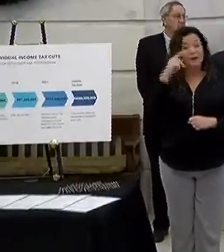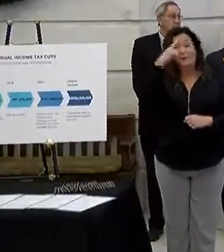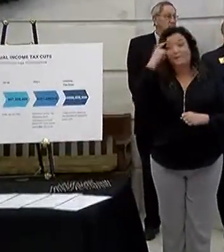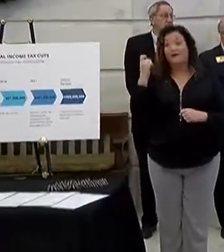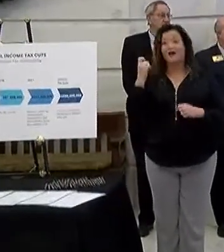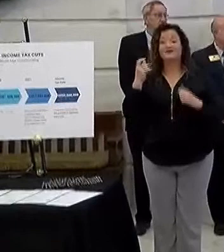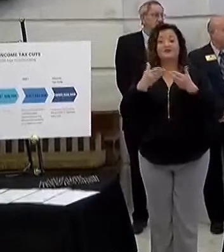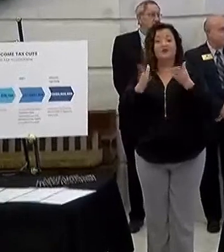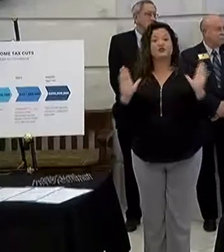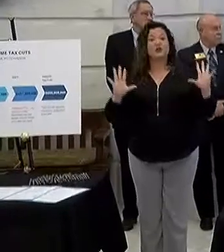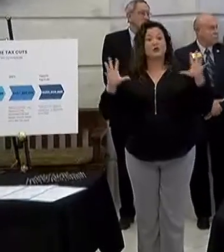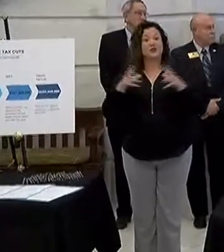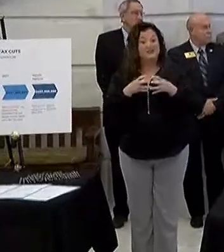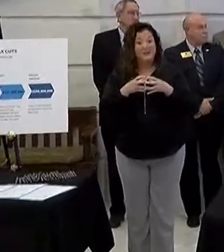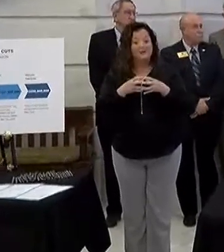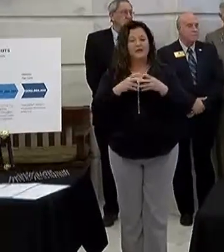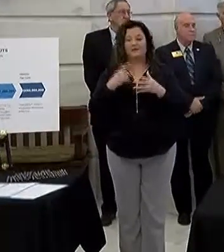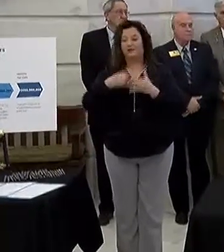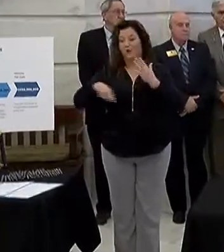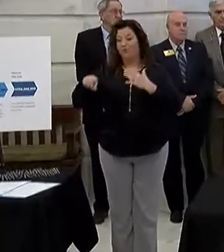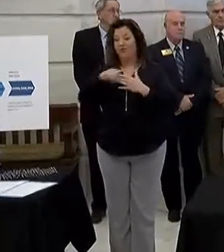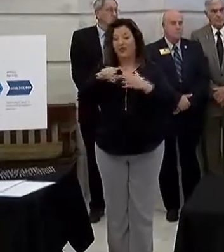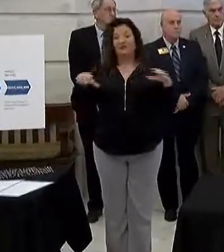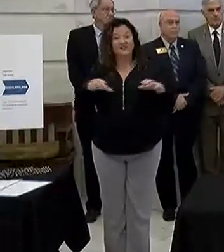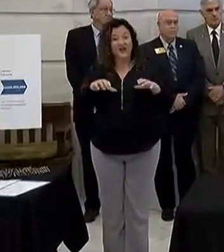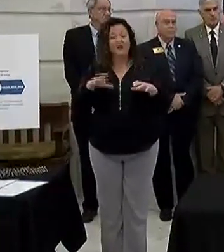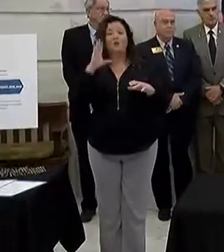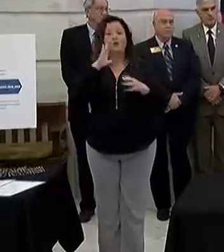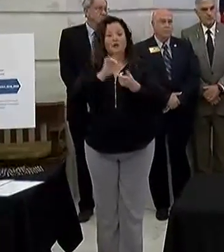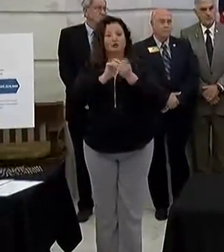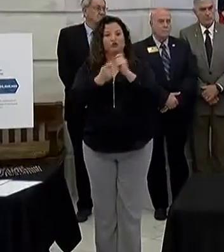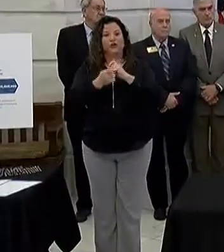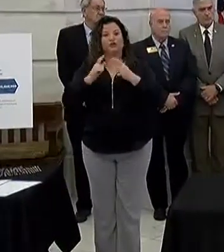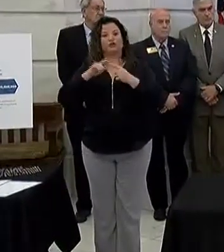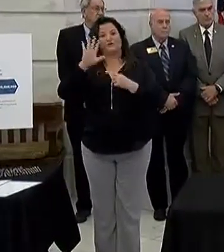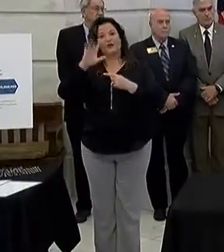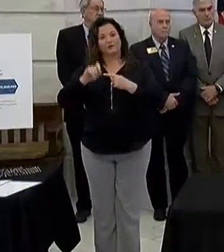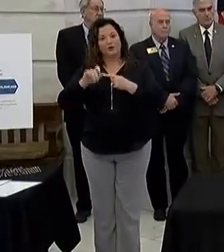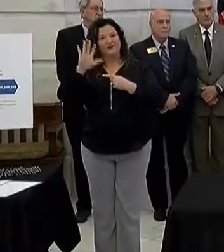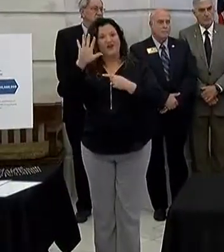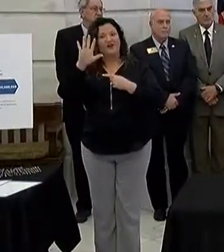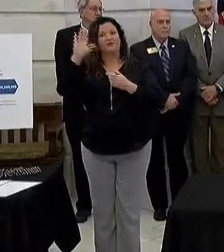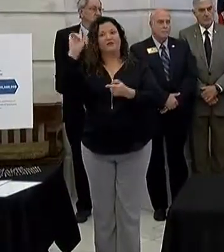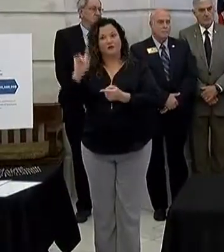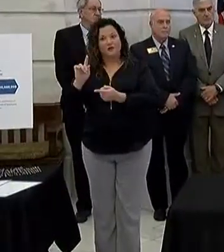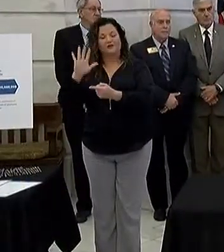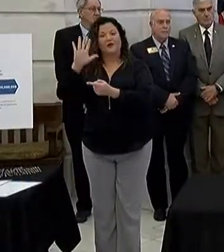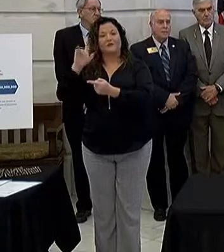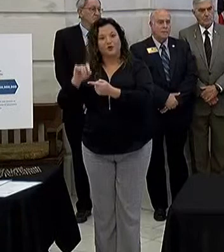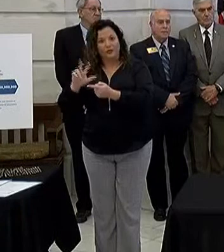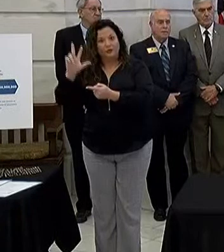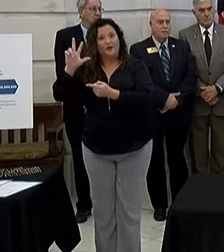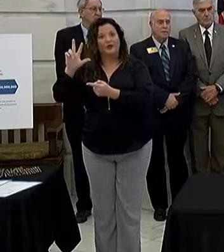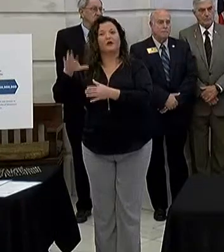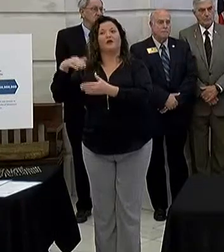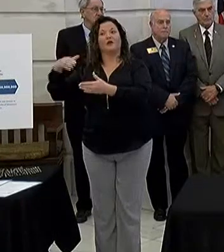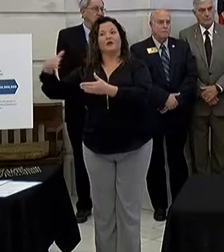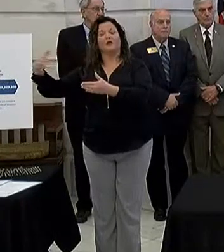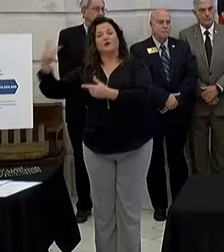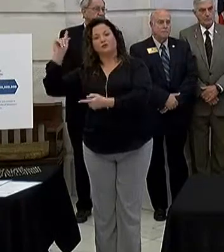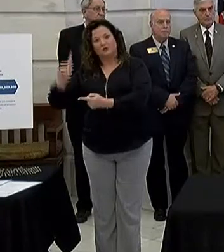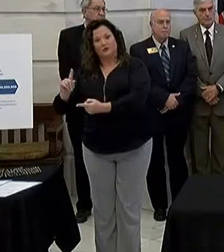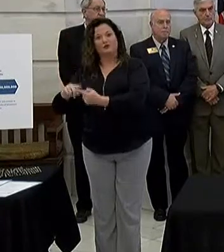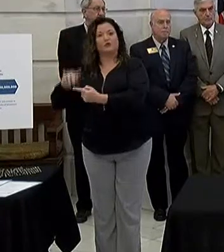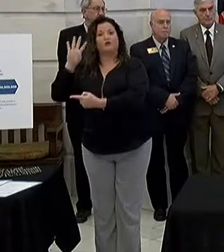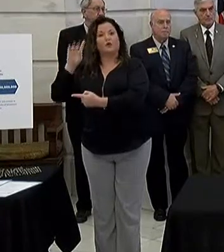General Assembly, it will go to 5.5 down to 5.3, then over time to